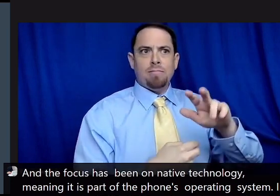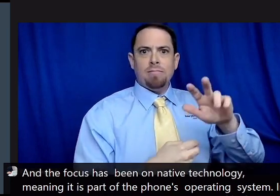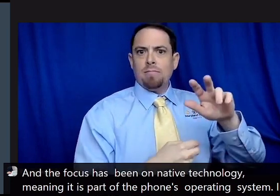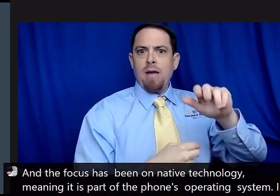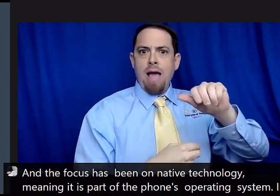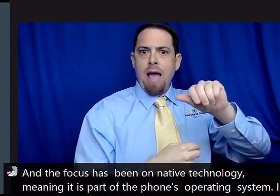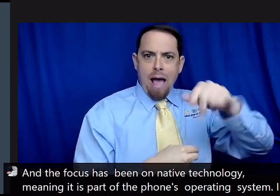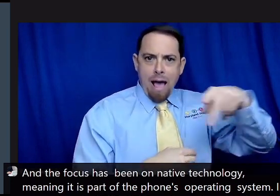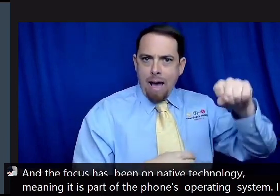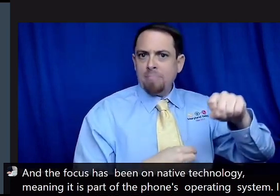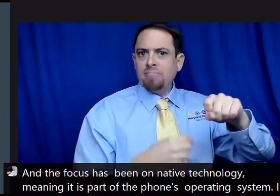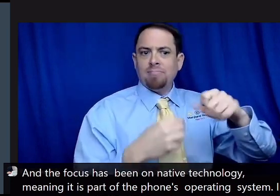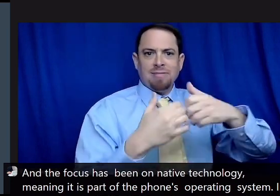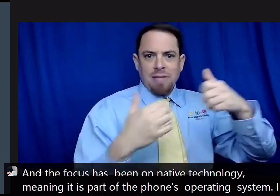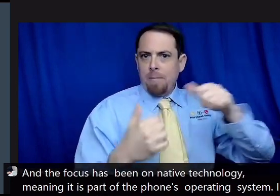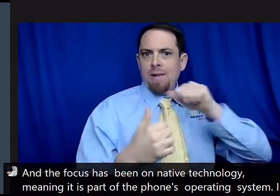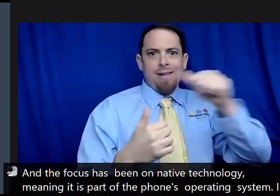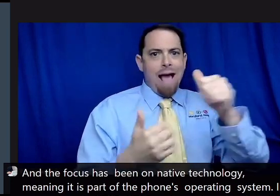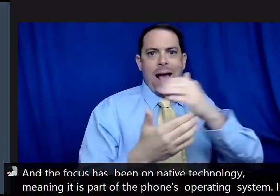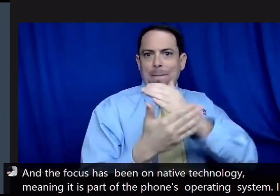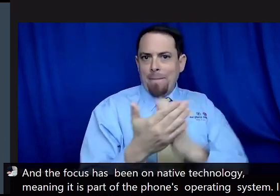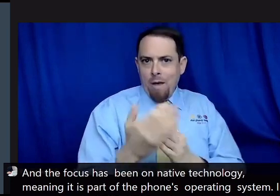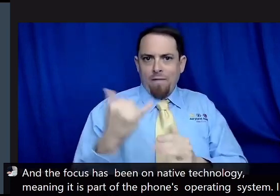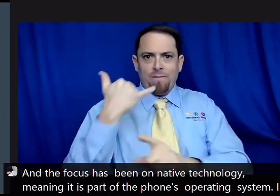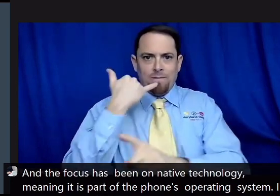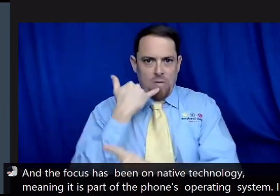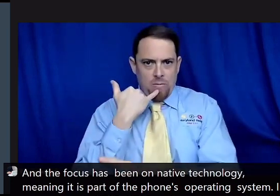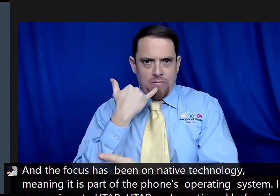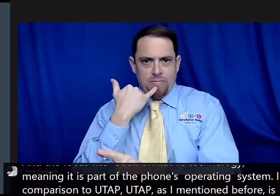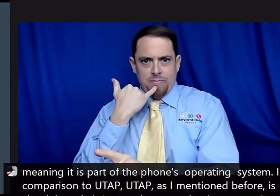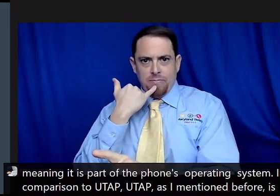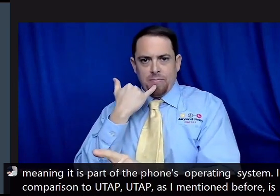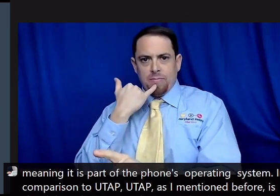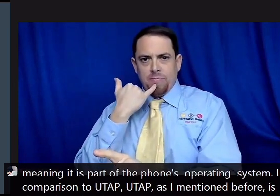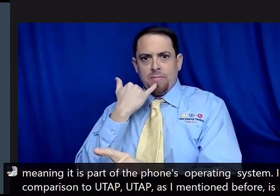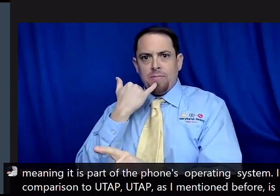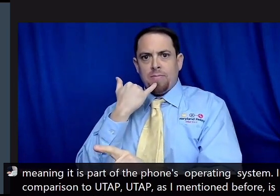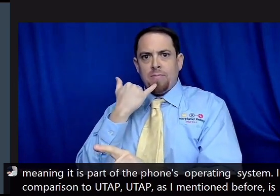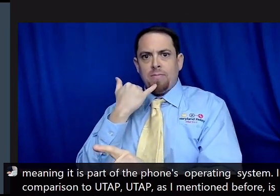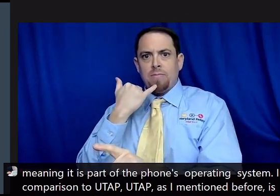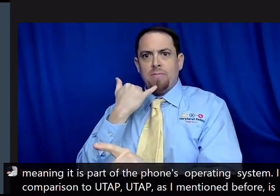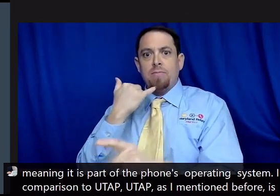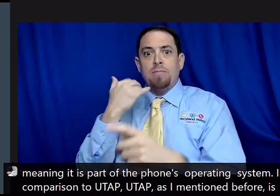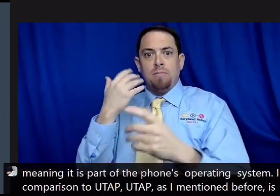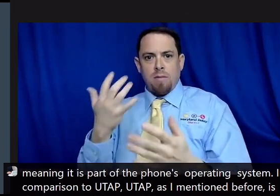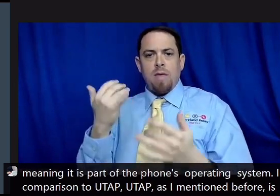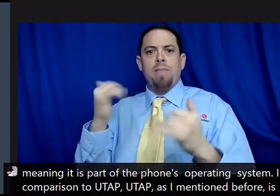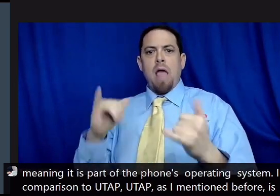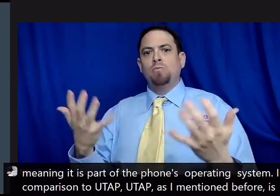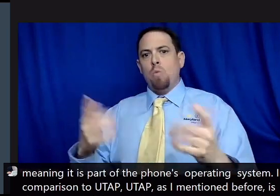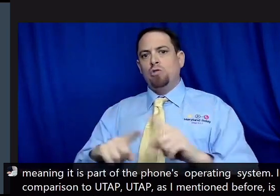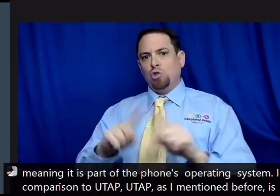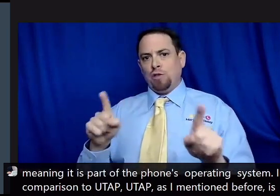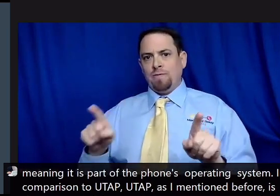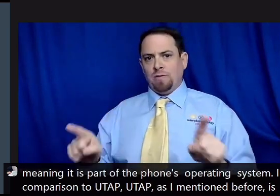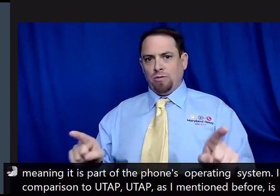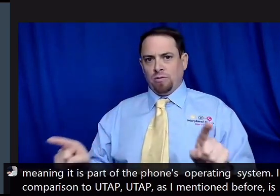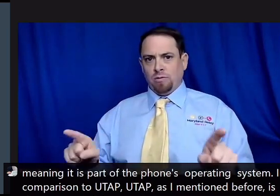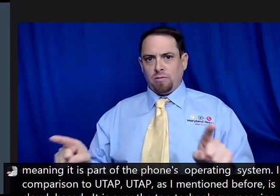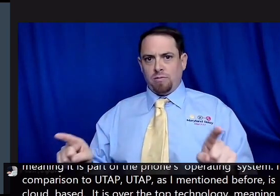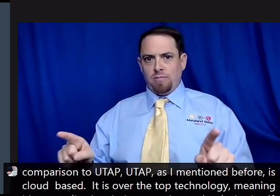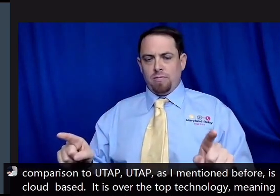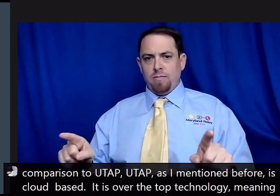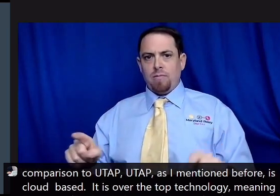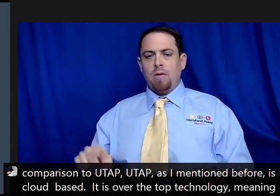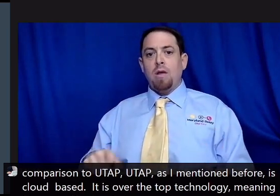technology, meaning it's an application. It is not native to the device itself or its operating system.